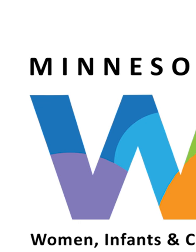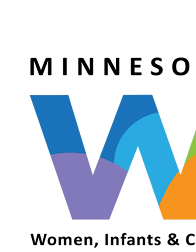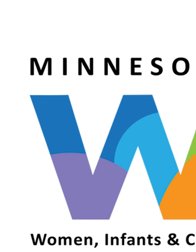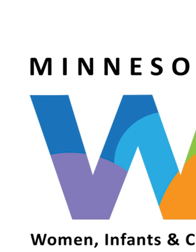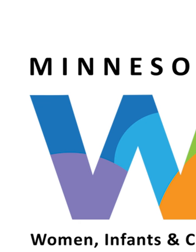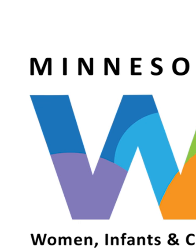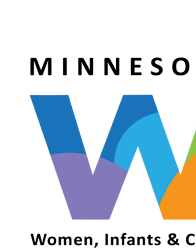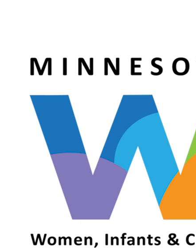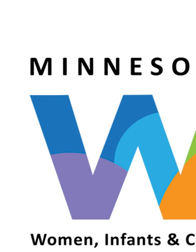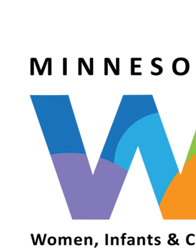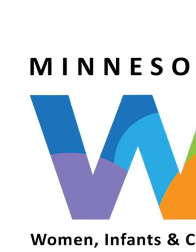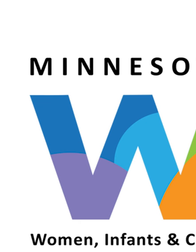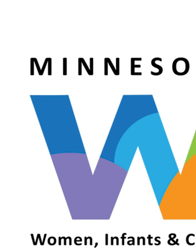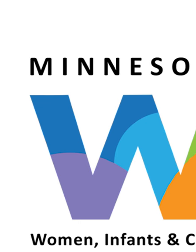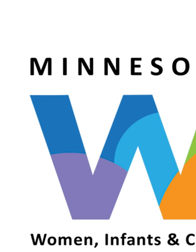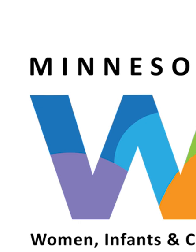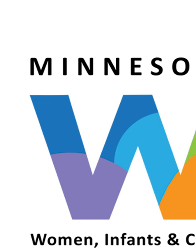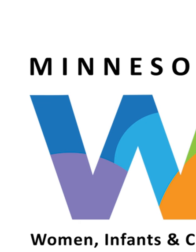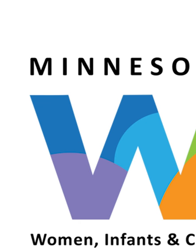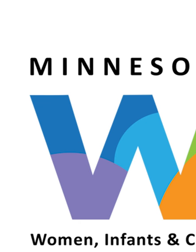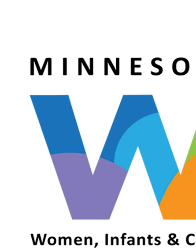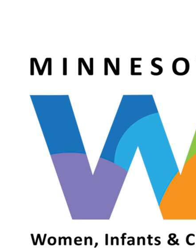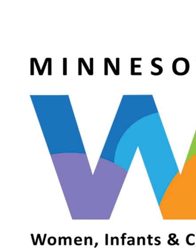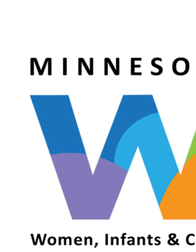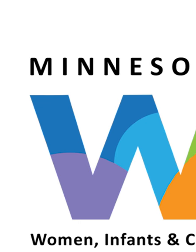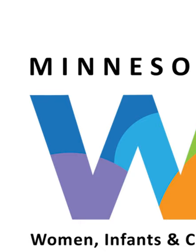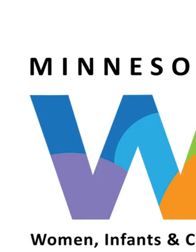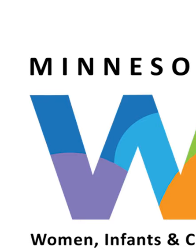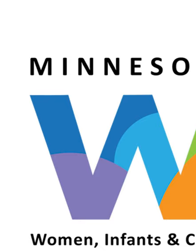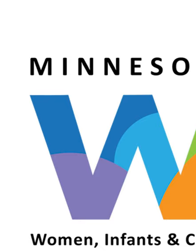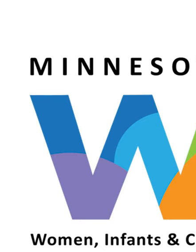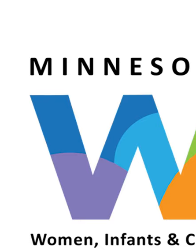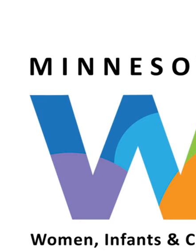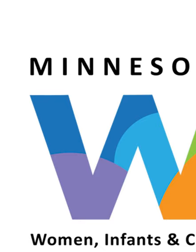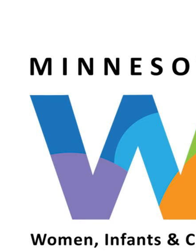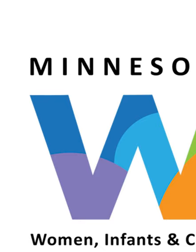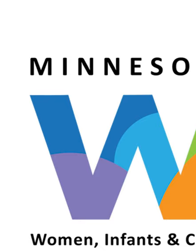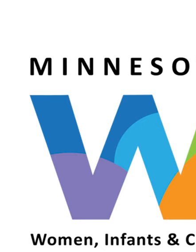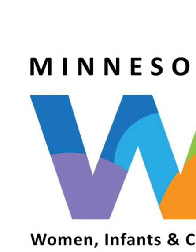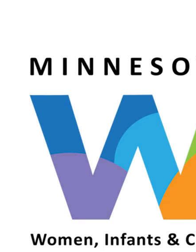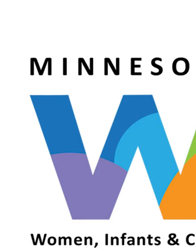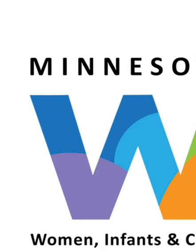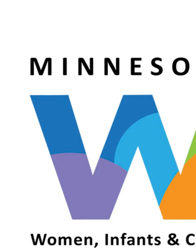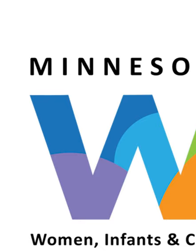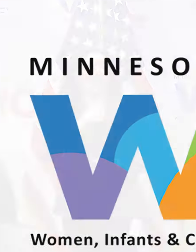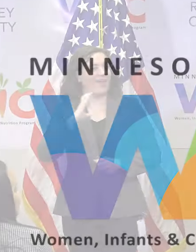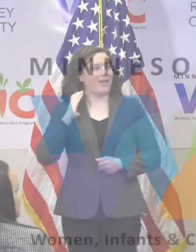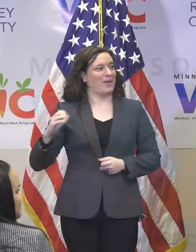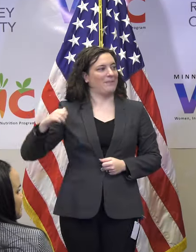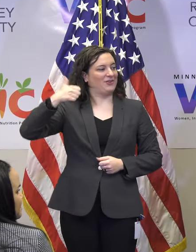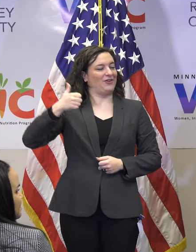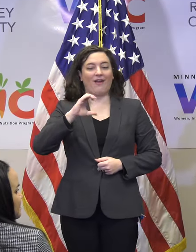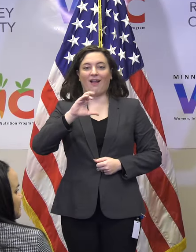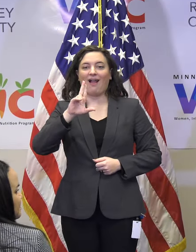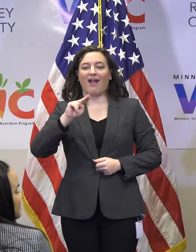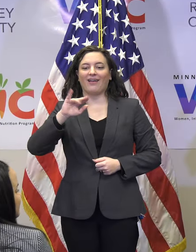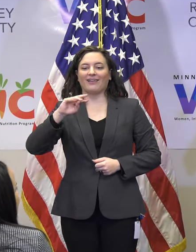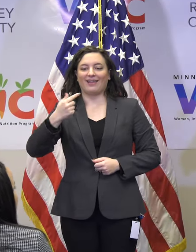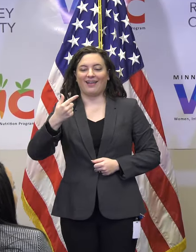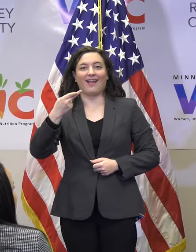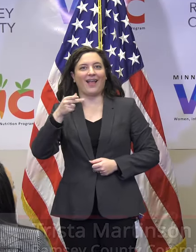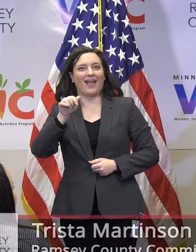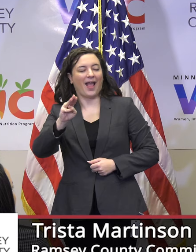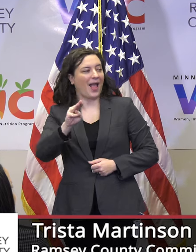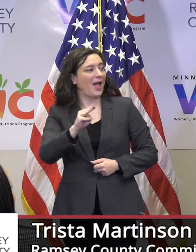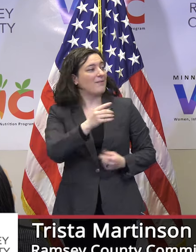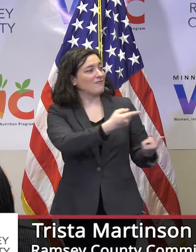Welcome, and thank you so much, Secretary Vilsack and Commissioner Cunningham, for coming to Ramsey County and taking a tour. And thanks to all of our guests